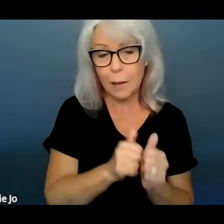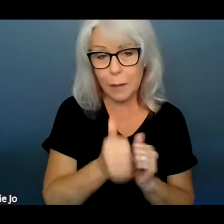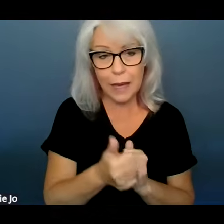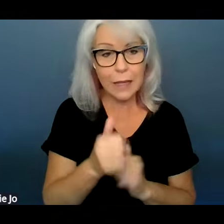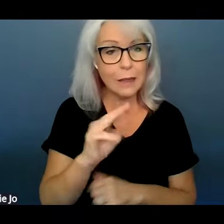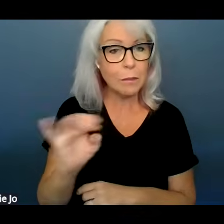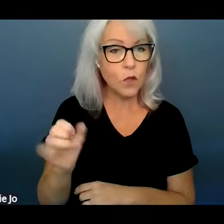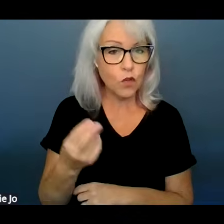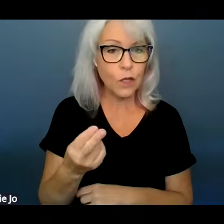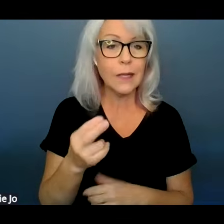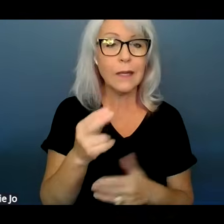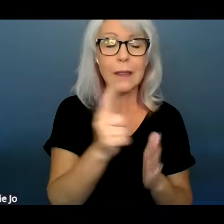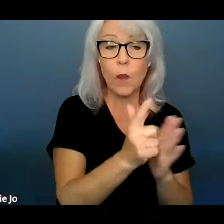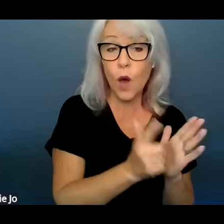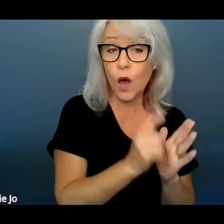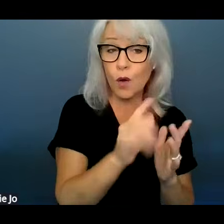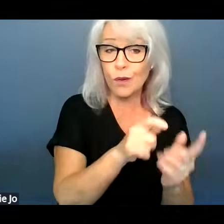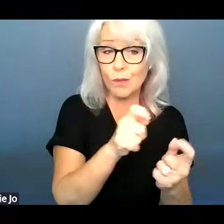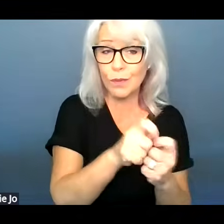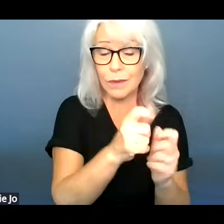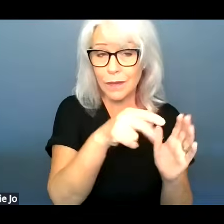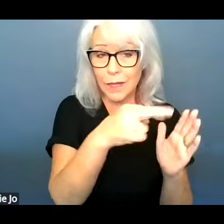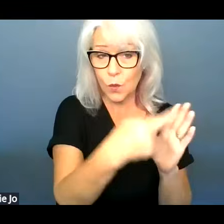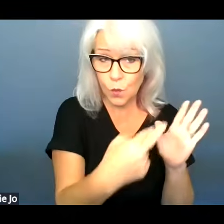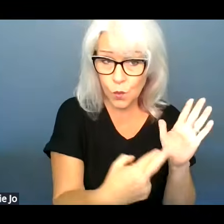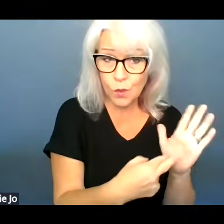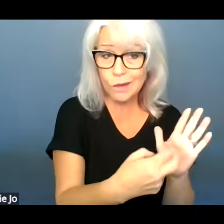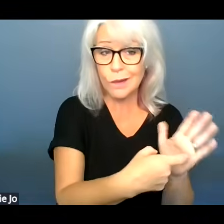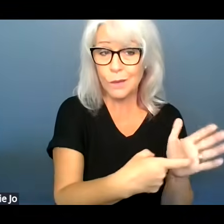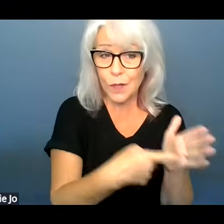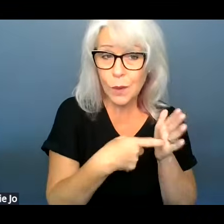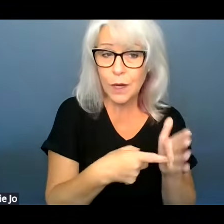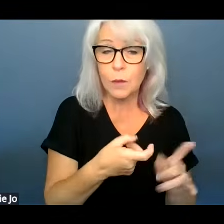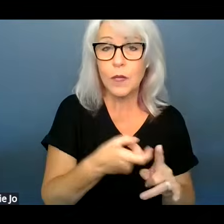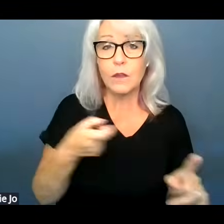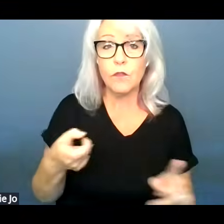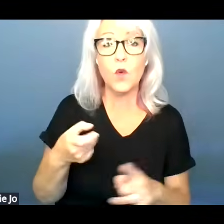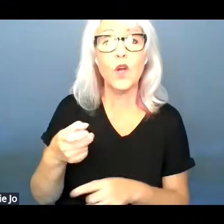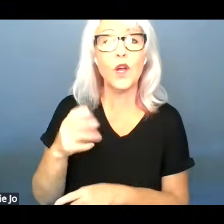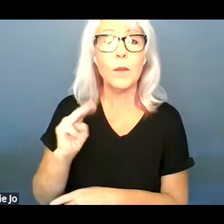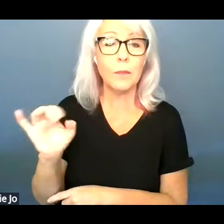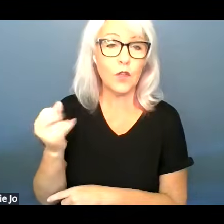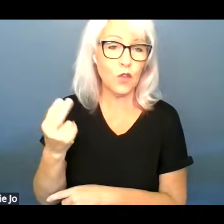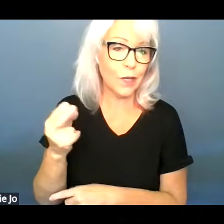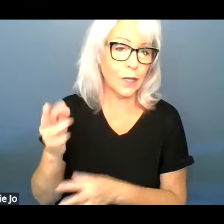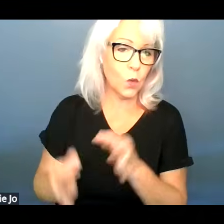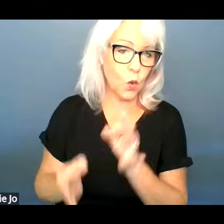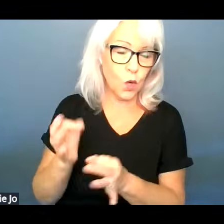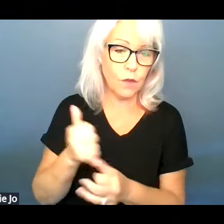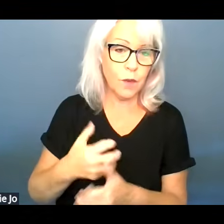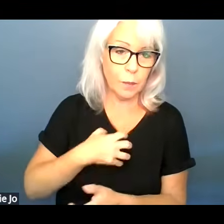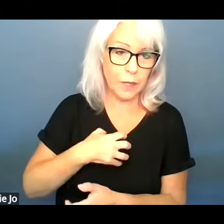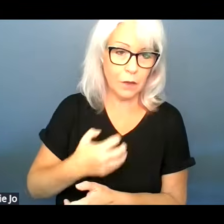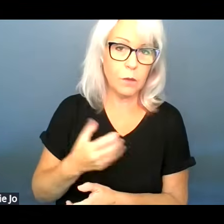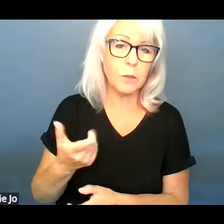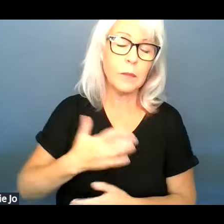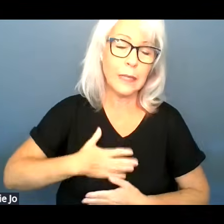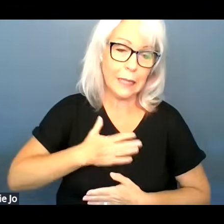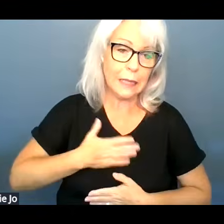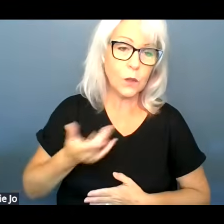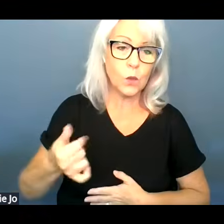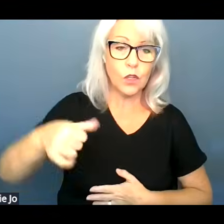the applicable rules that have come forward from the Michigan Court of Appeals. So we ask you politely to please reject the petition today. Thank